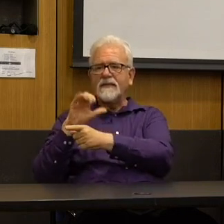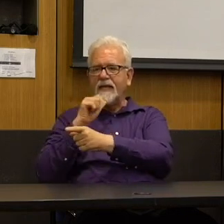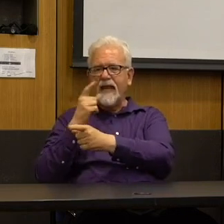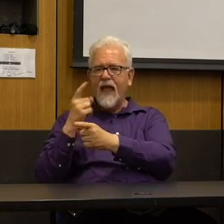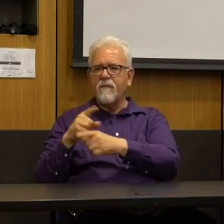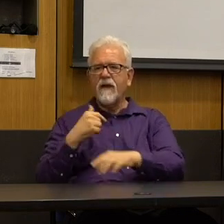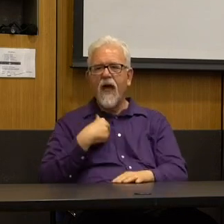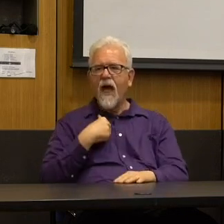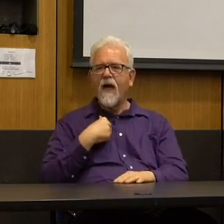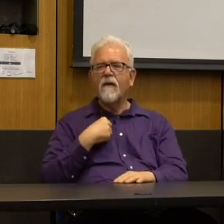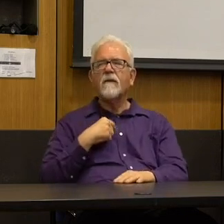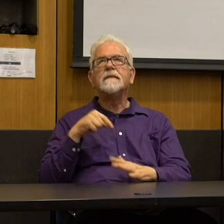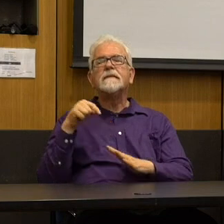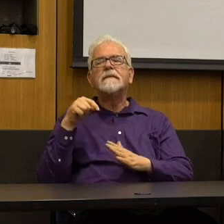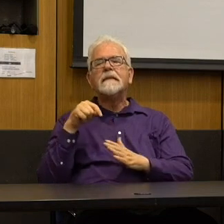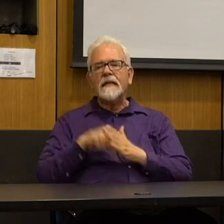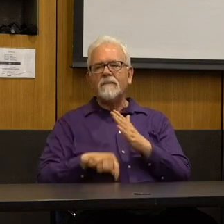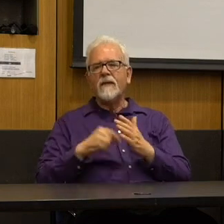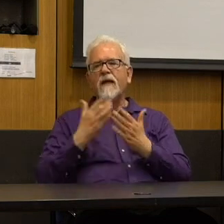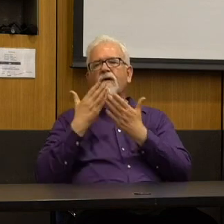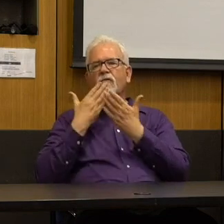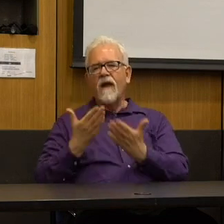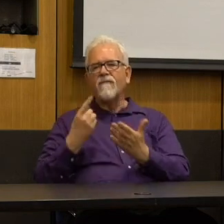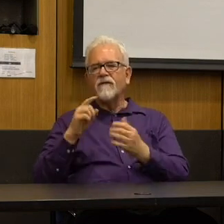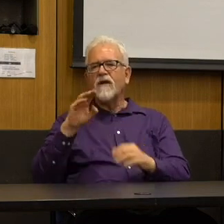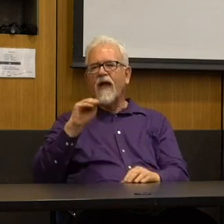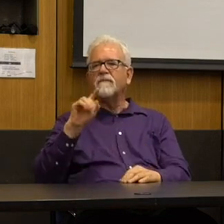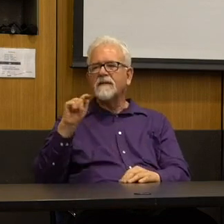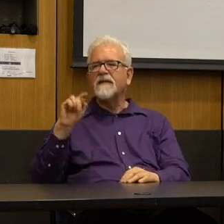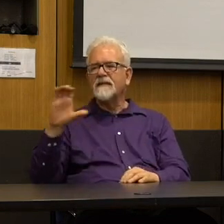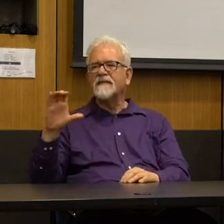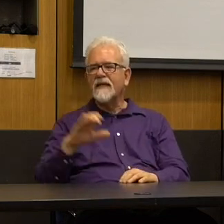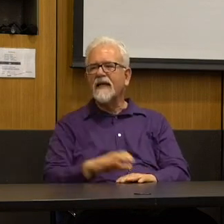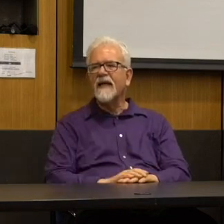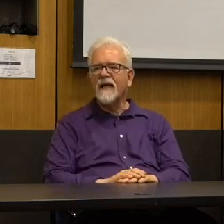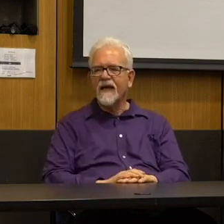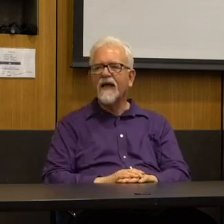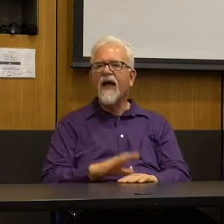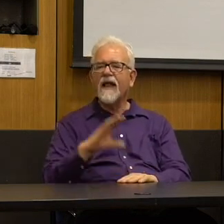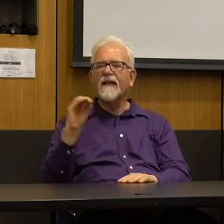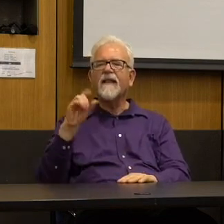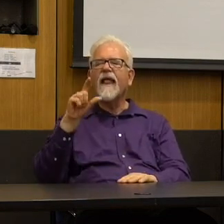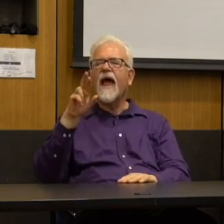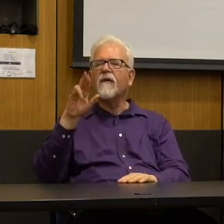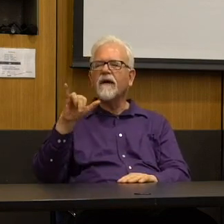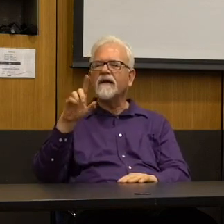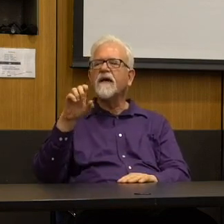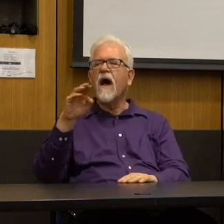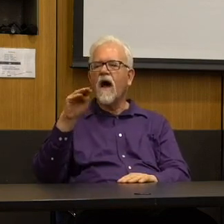am deeply grateful to the Metropolitan Transportation Commission. And Larry Doms.